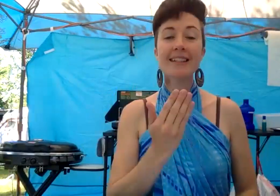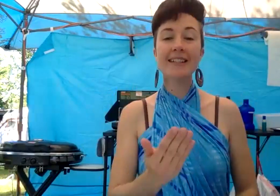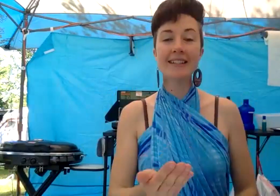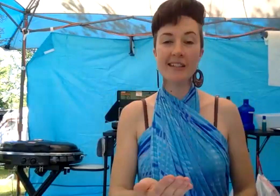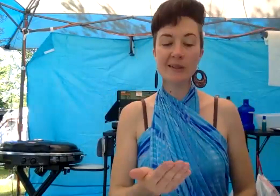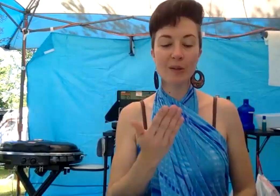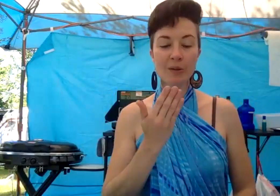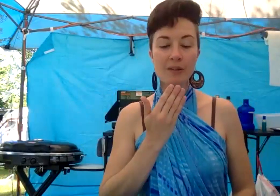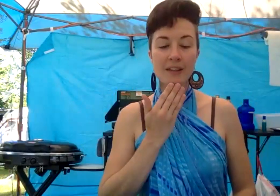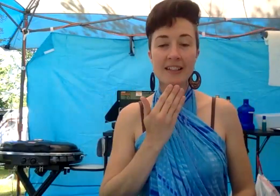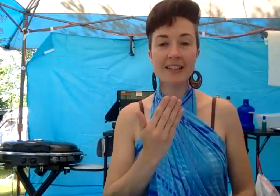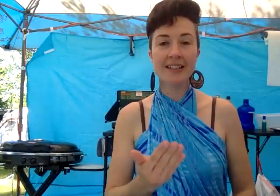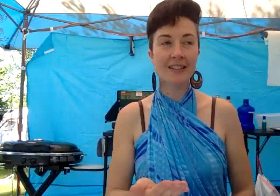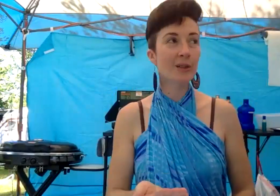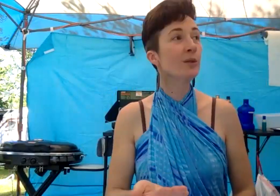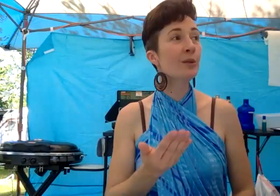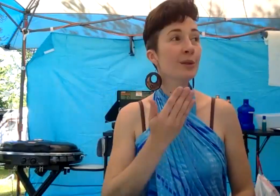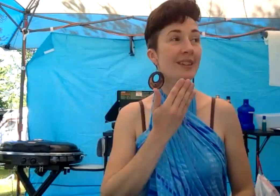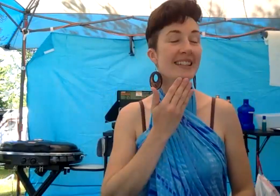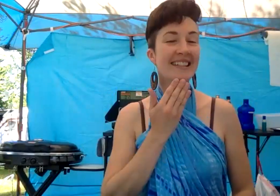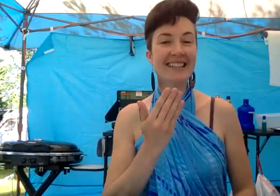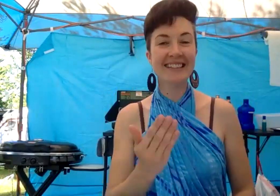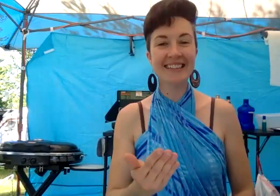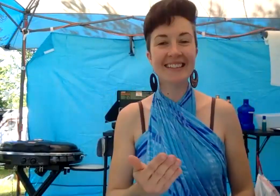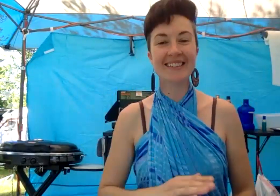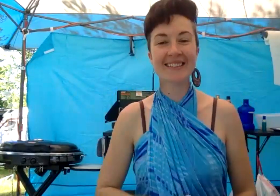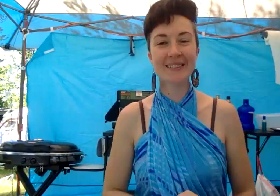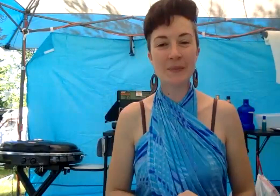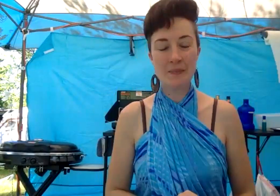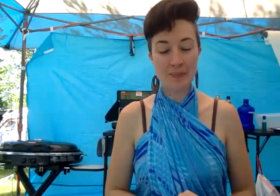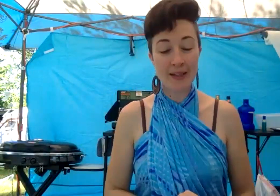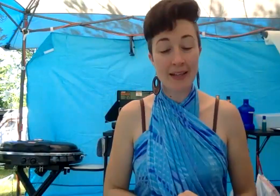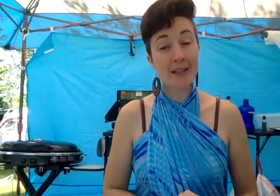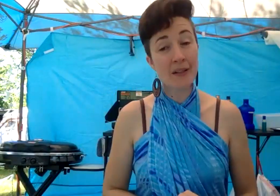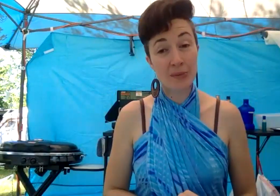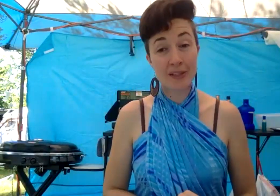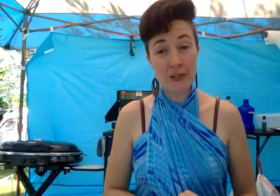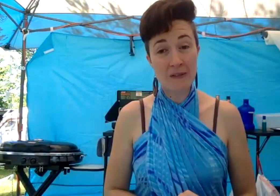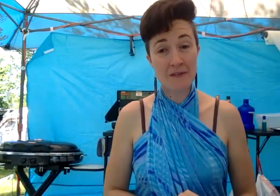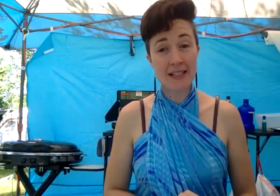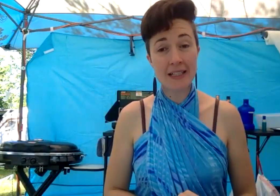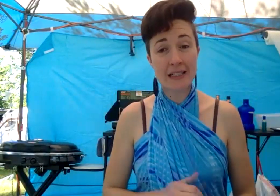thank you, thank you, thank you. Another really useful sign is